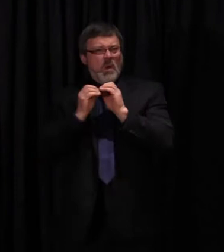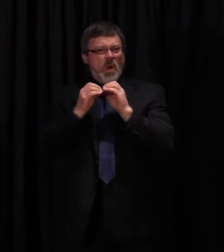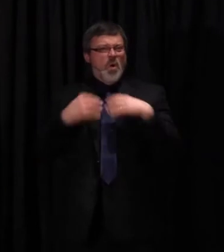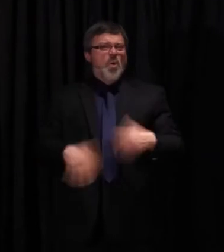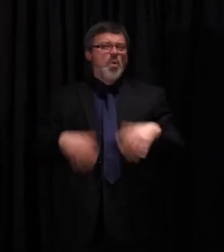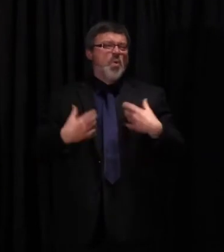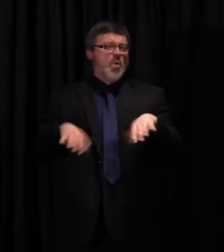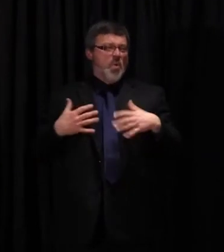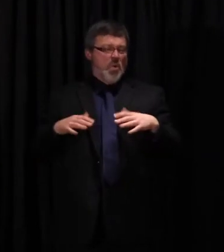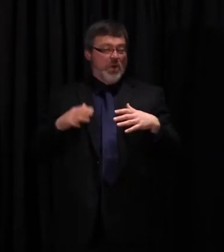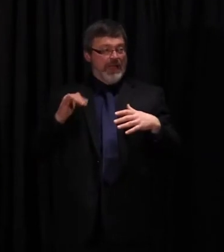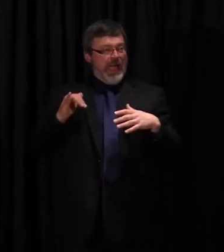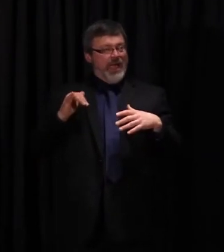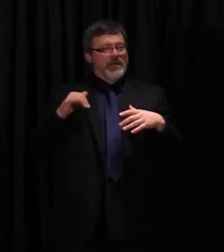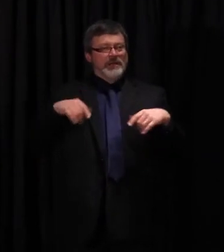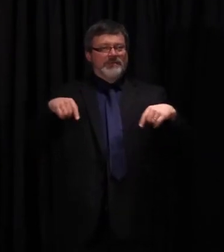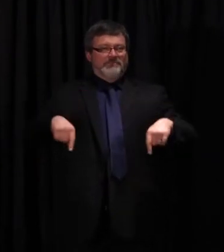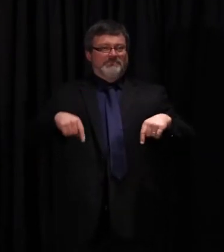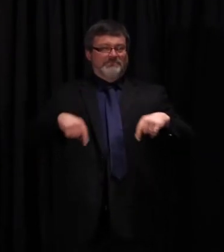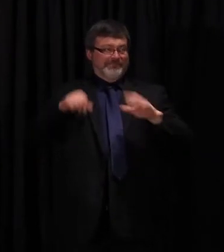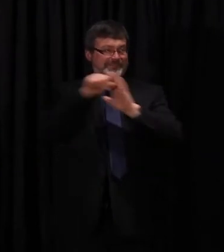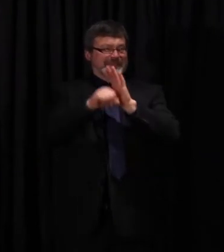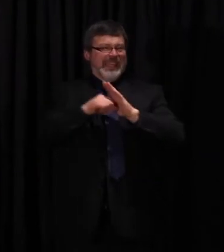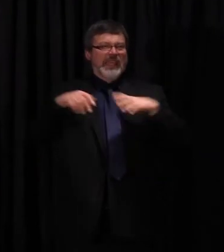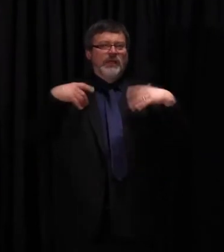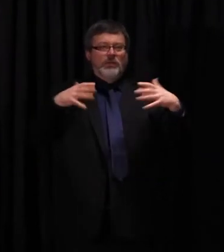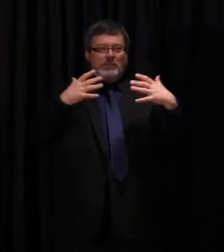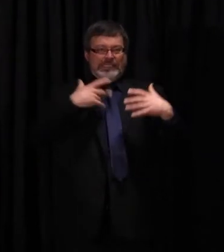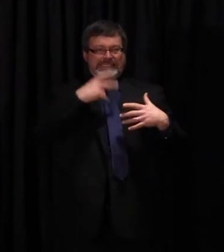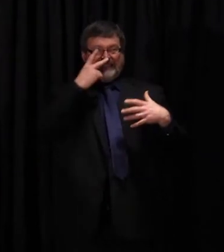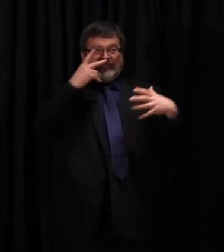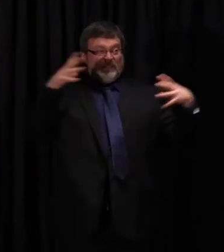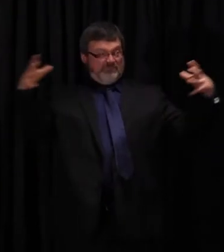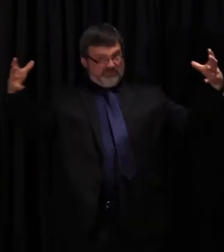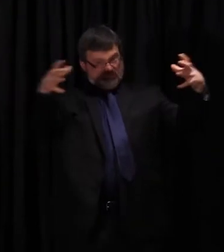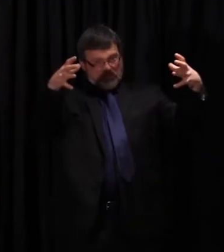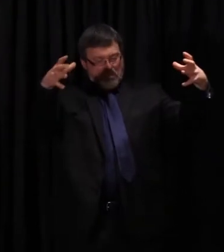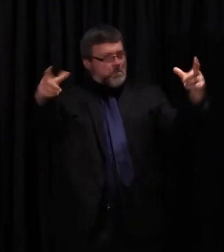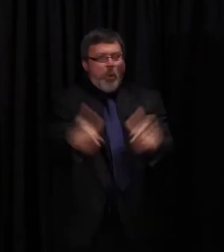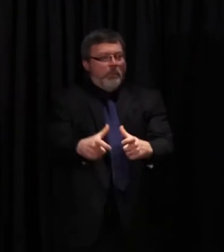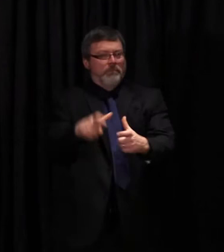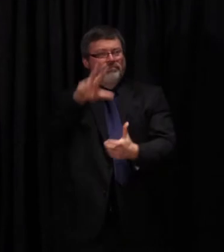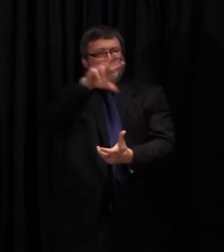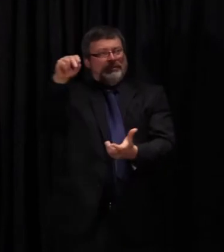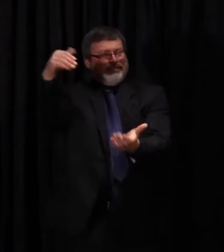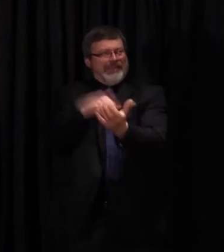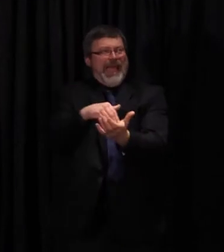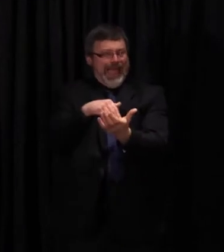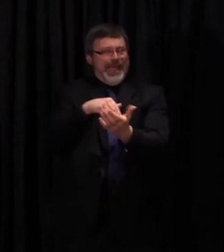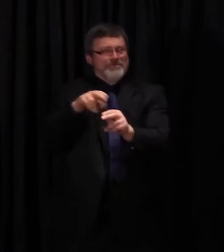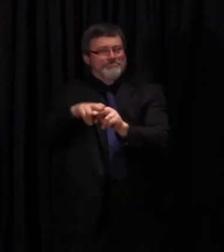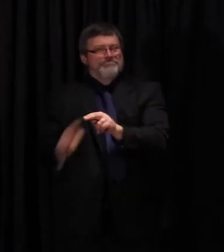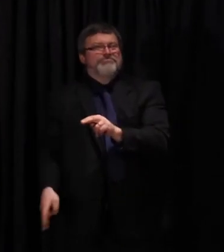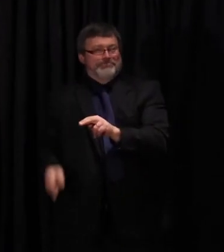Statewide, we've seen our workforce decrease by nearly 30,000 since